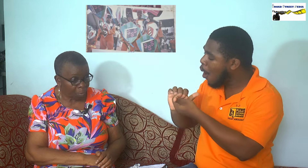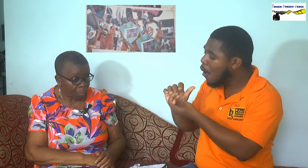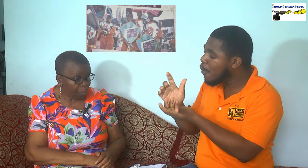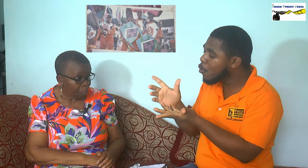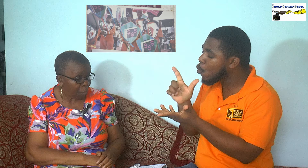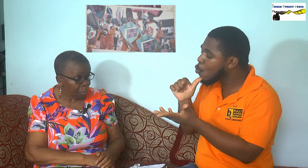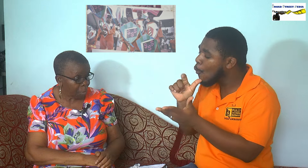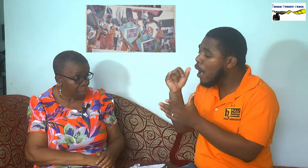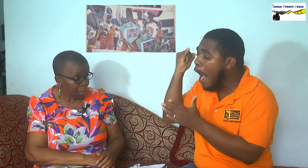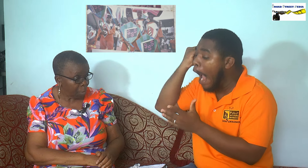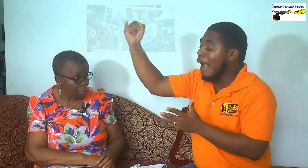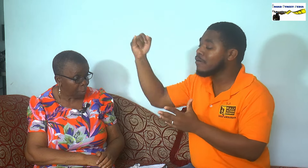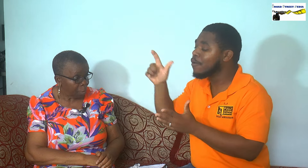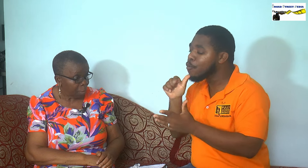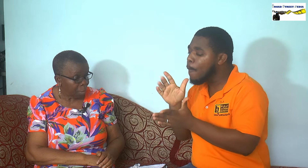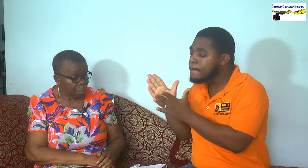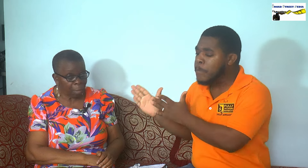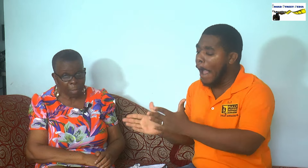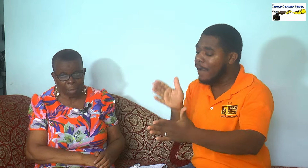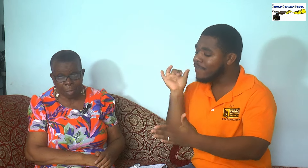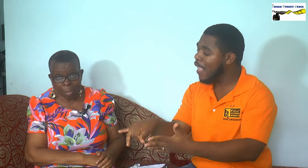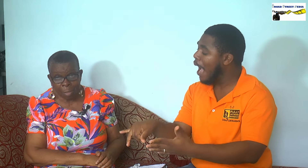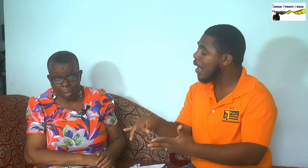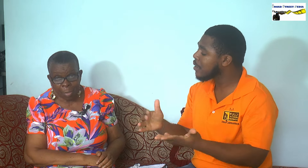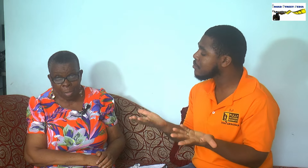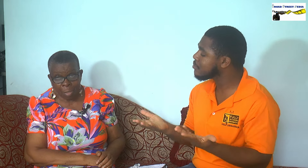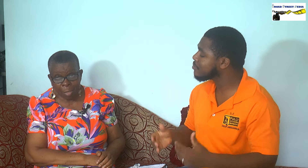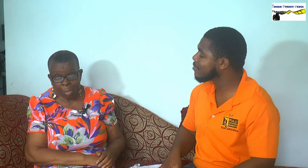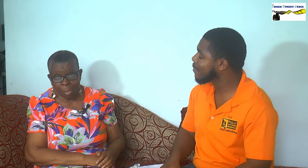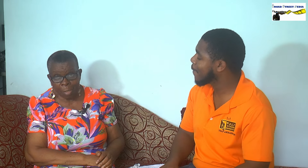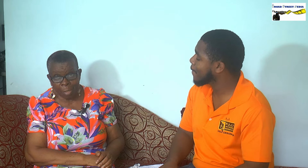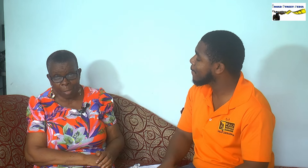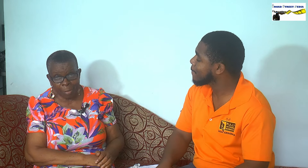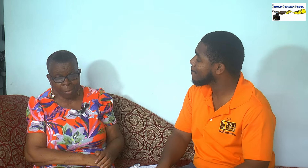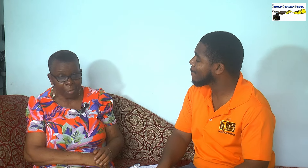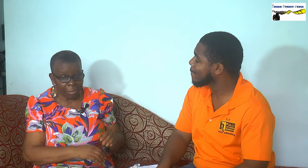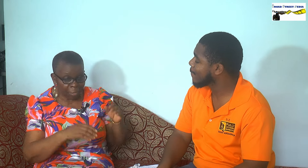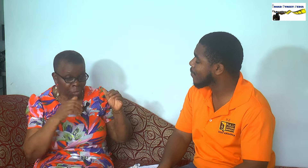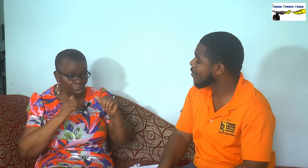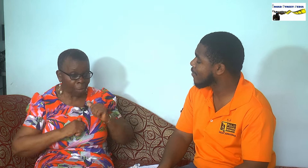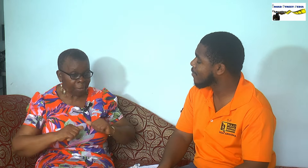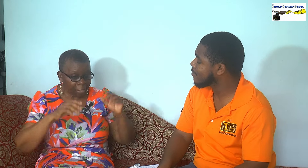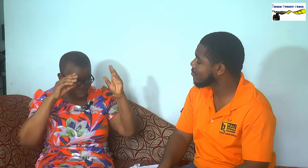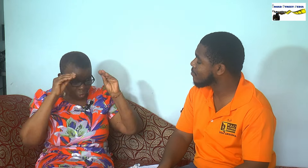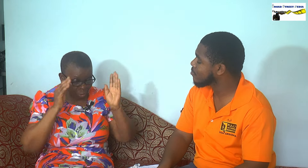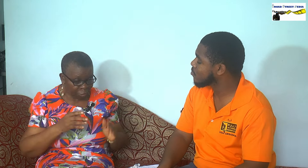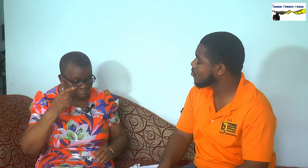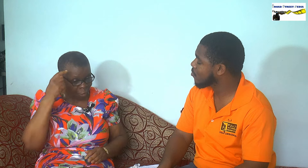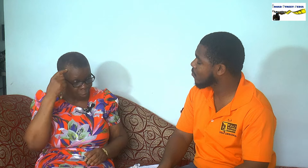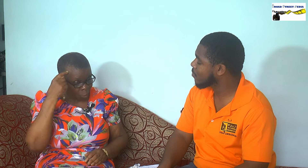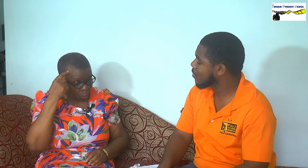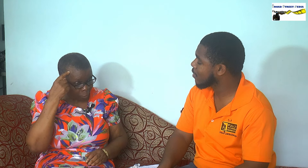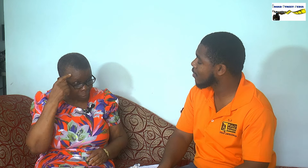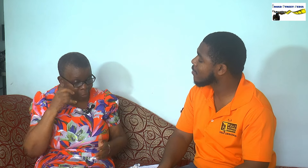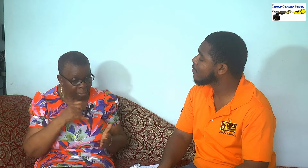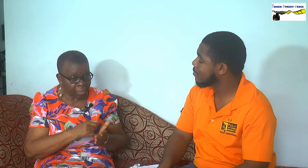So whose idea was it? Who planned that? The drama teachers thought it's